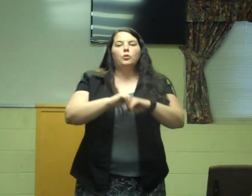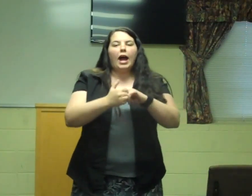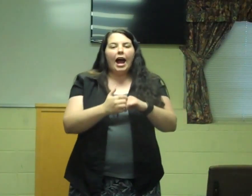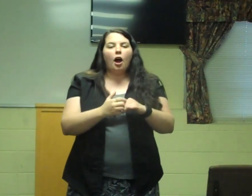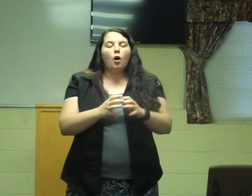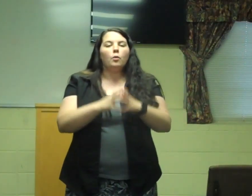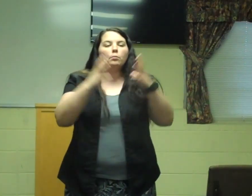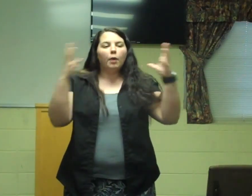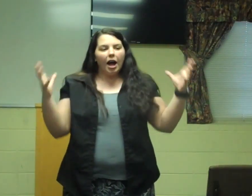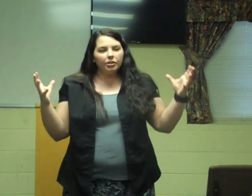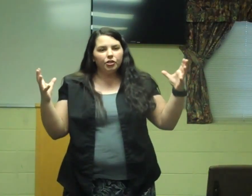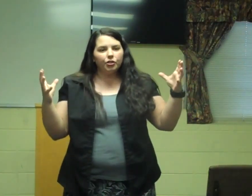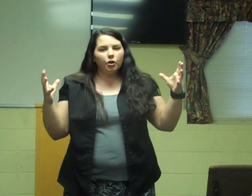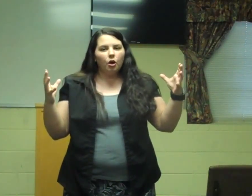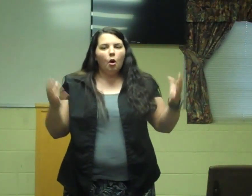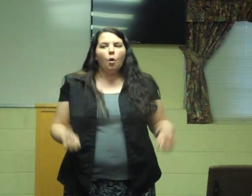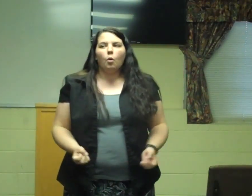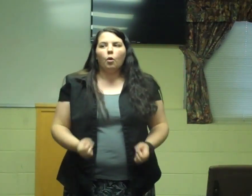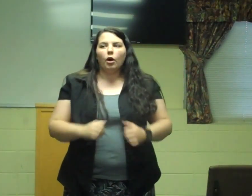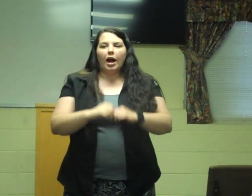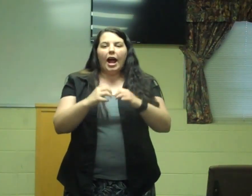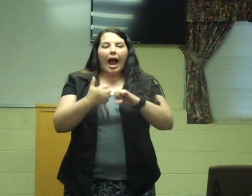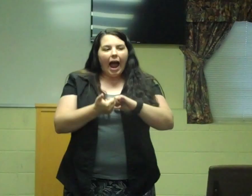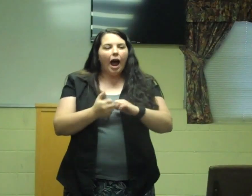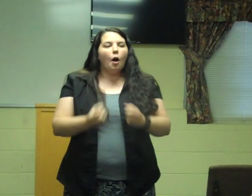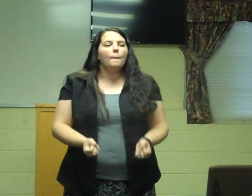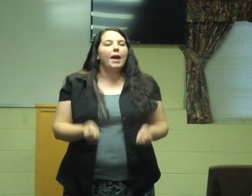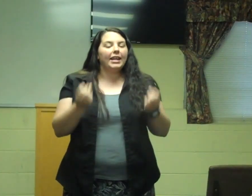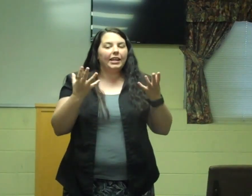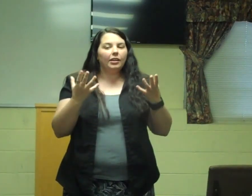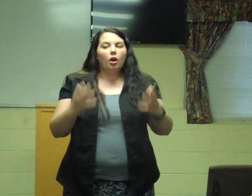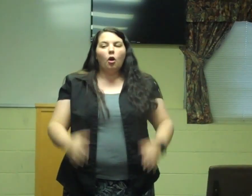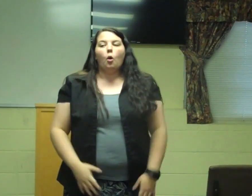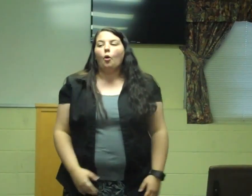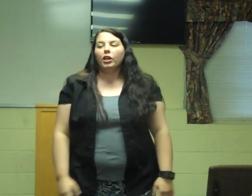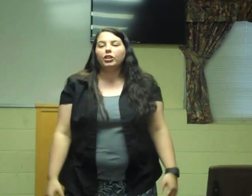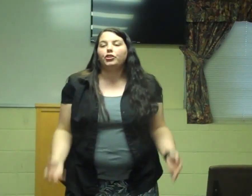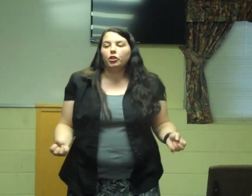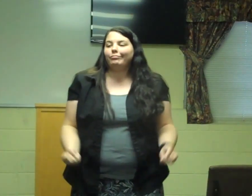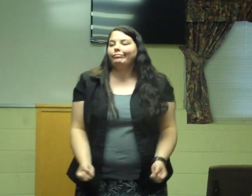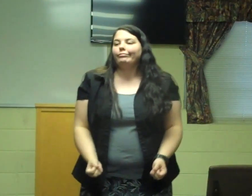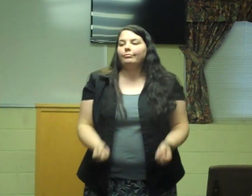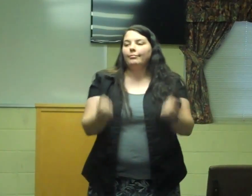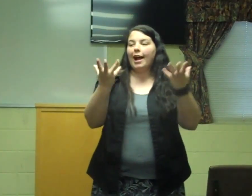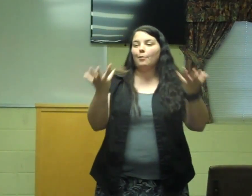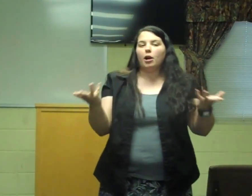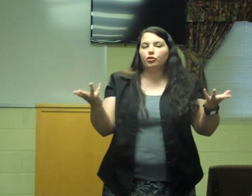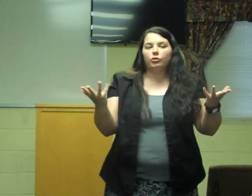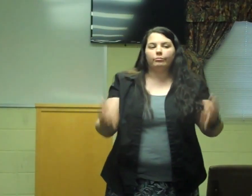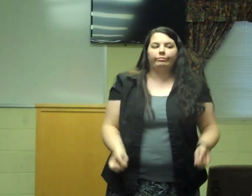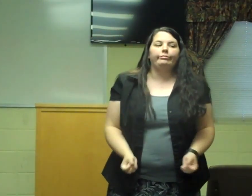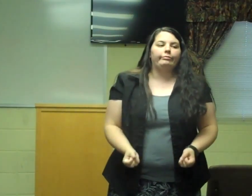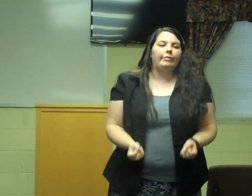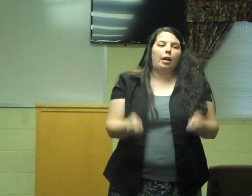do how much or how many. Or you can just do how much. How